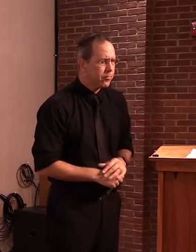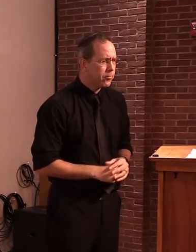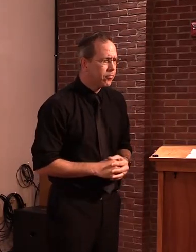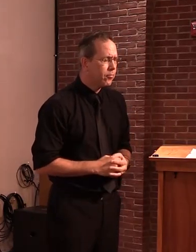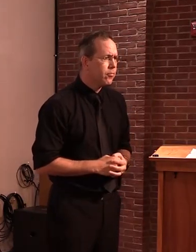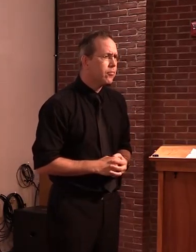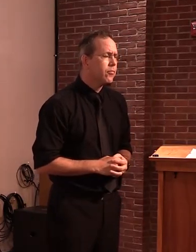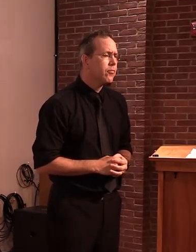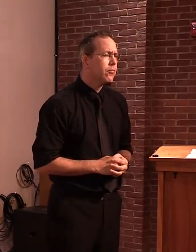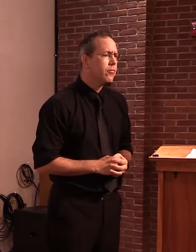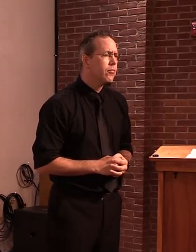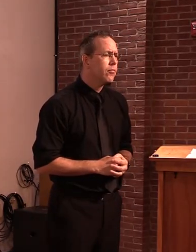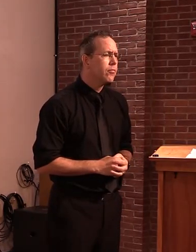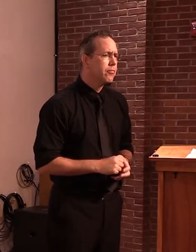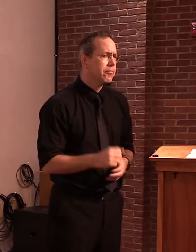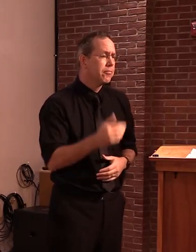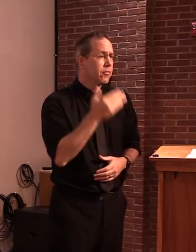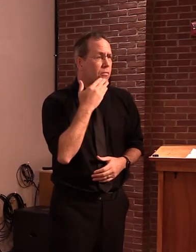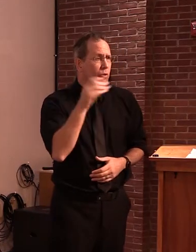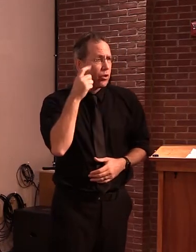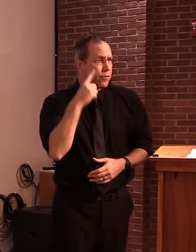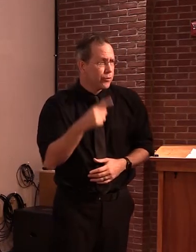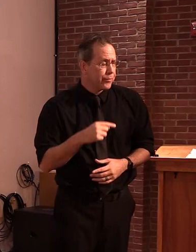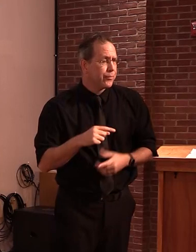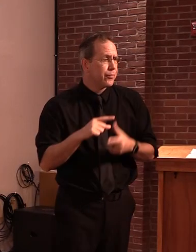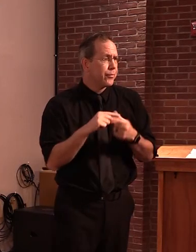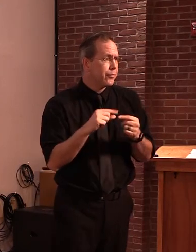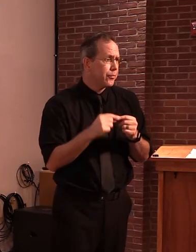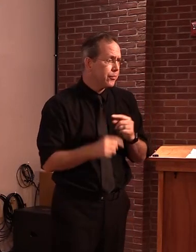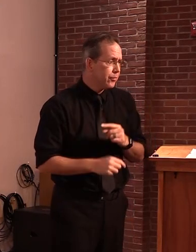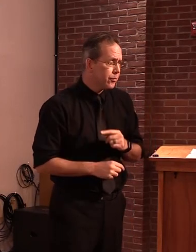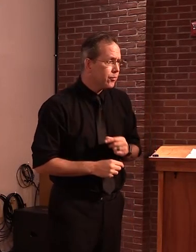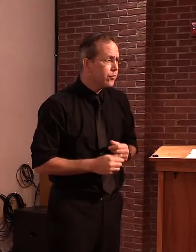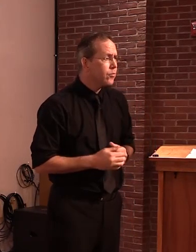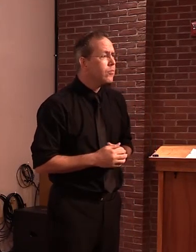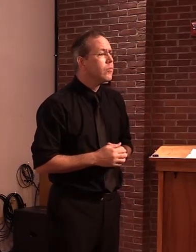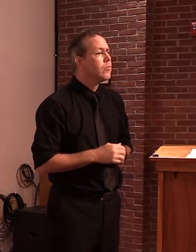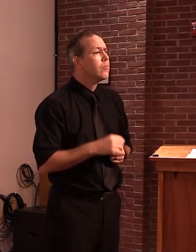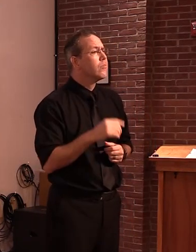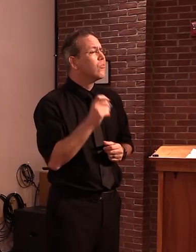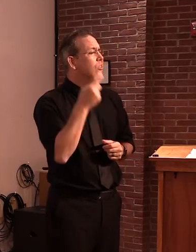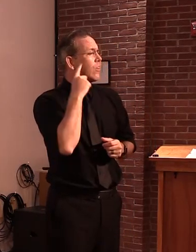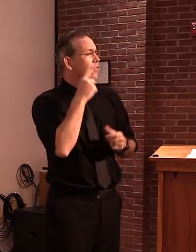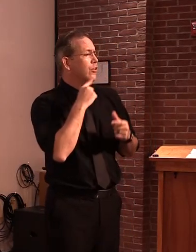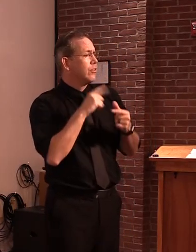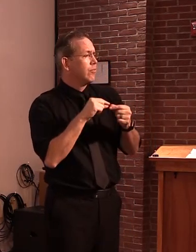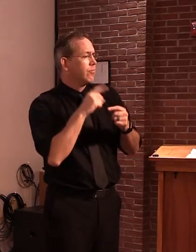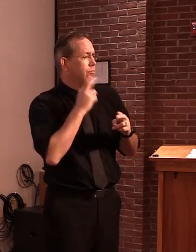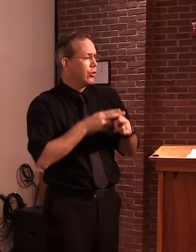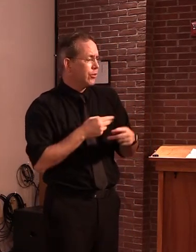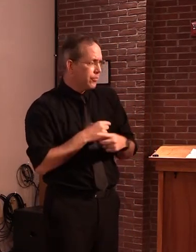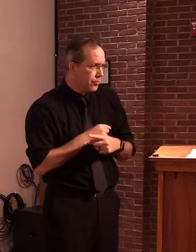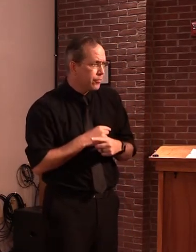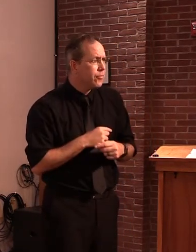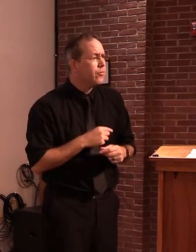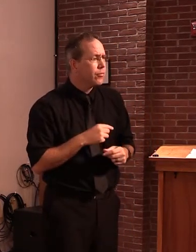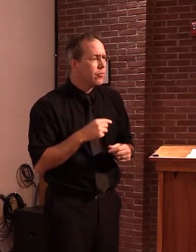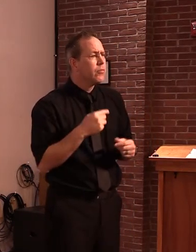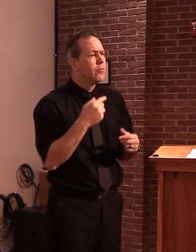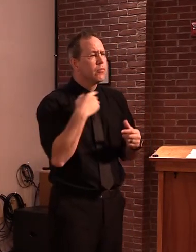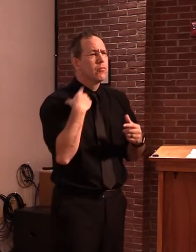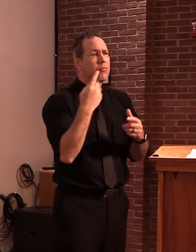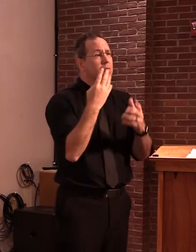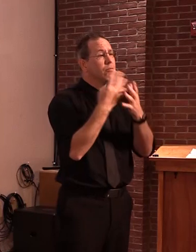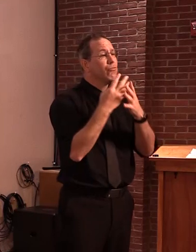Thank you, Governor. As the governor said, as you know, we've reduced our prison population